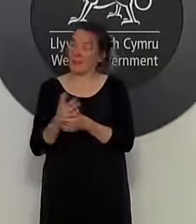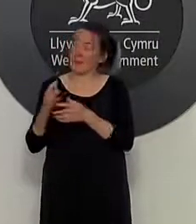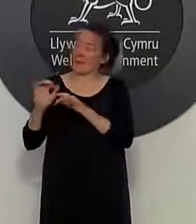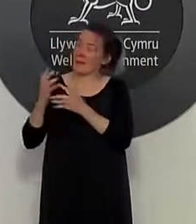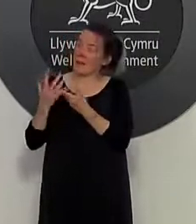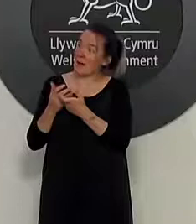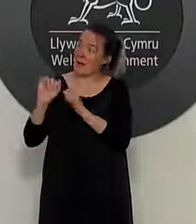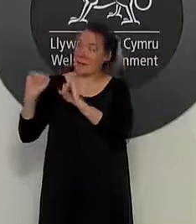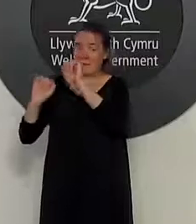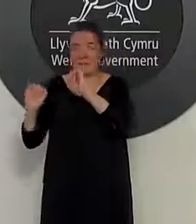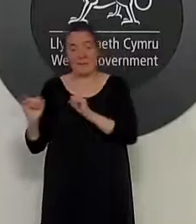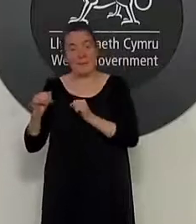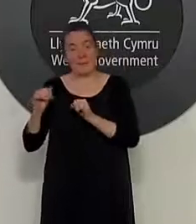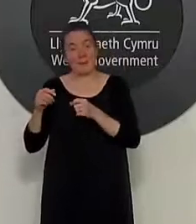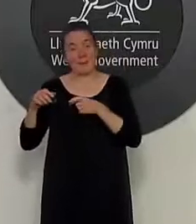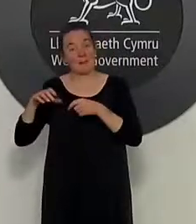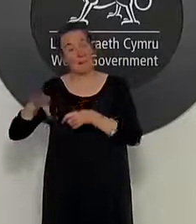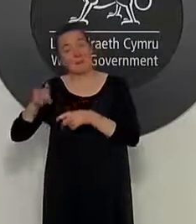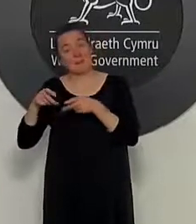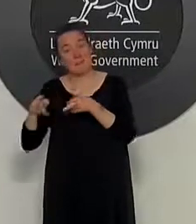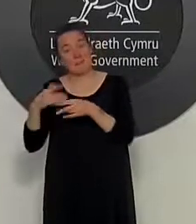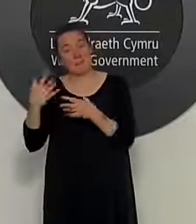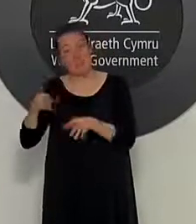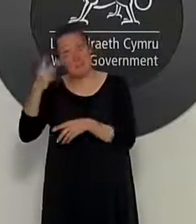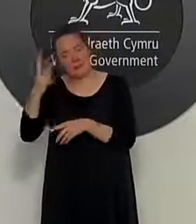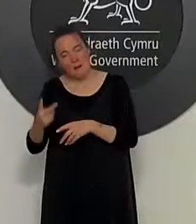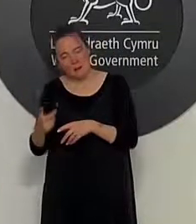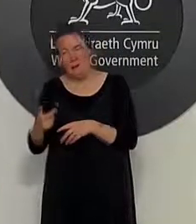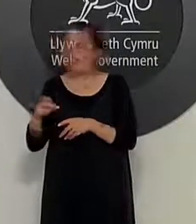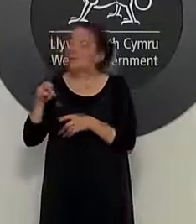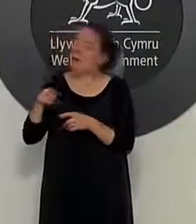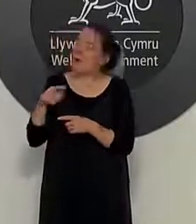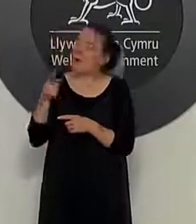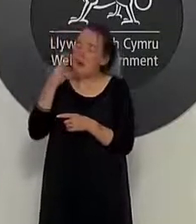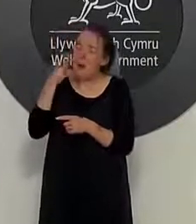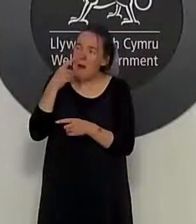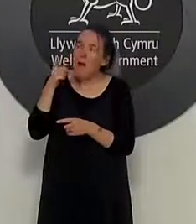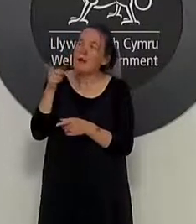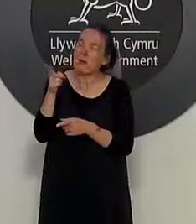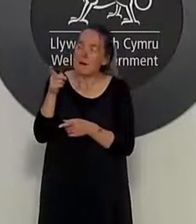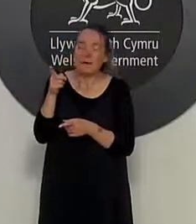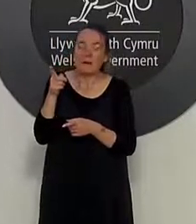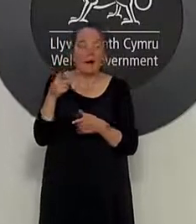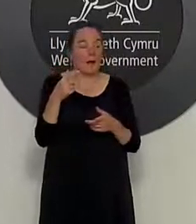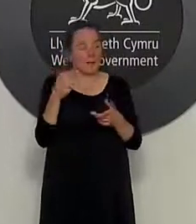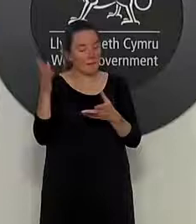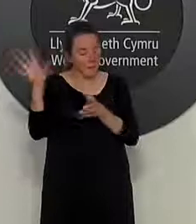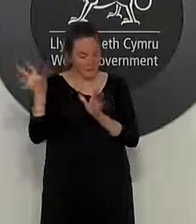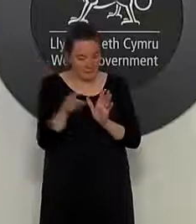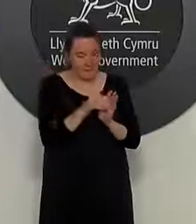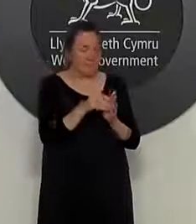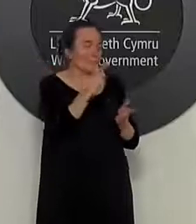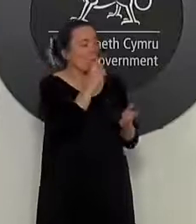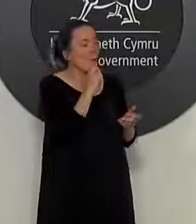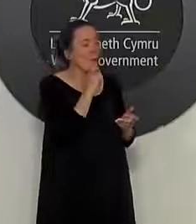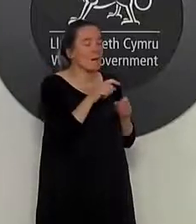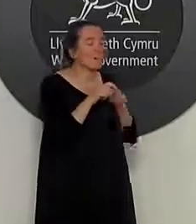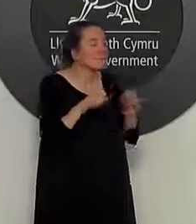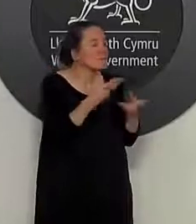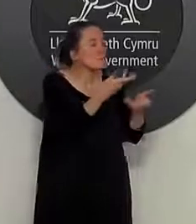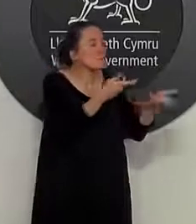those licensing schemes, and then obviously consult on the basis of detailed proposals in due course.